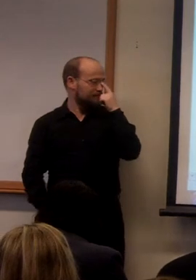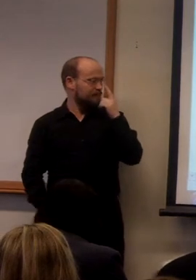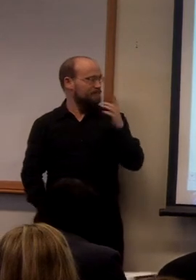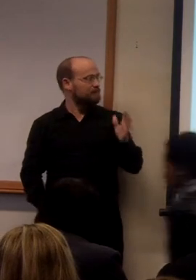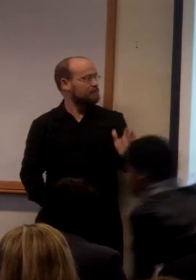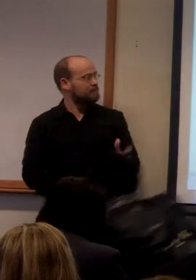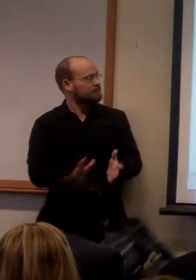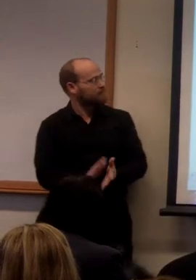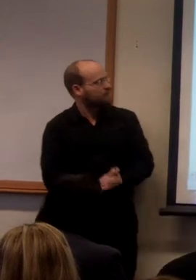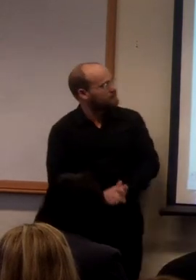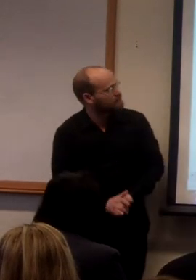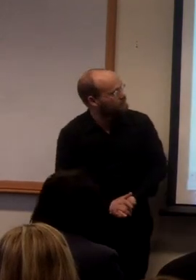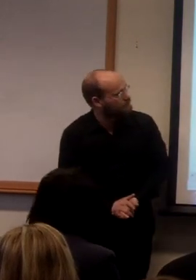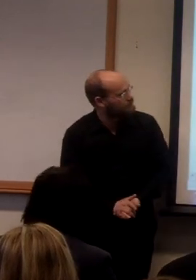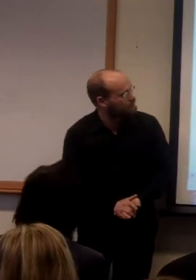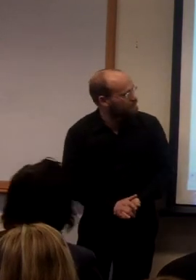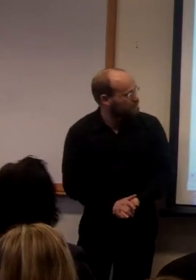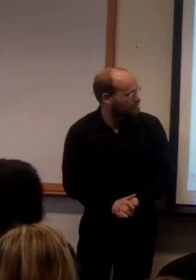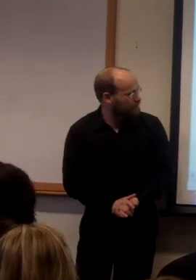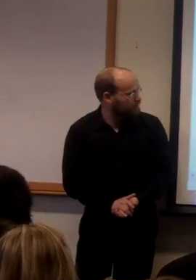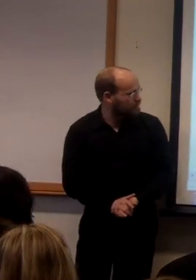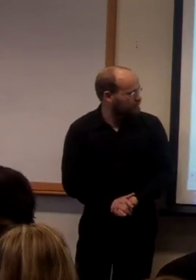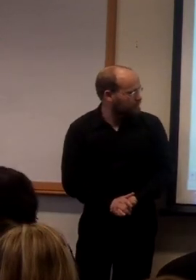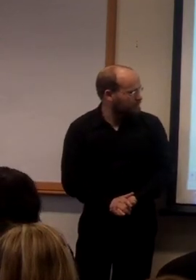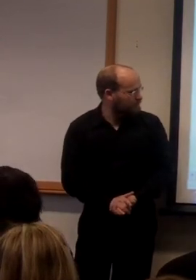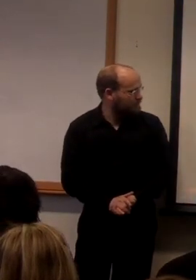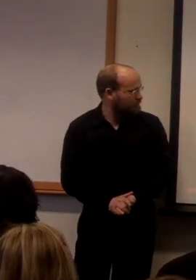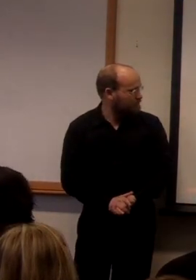Well, it didn't happen. Here we